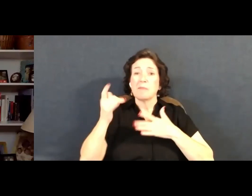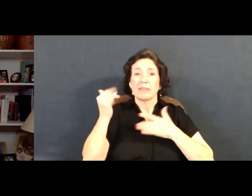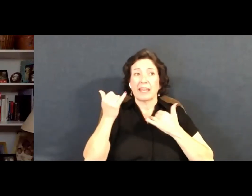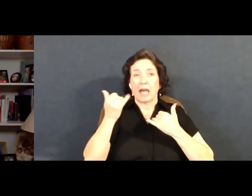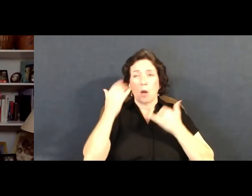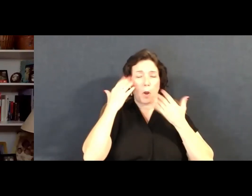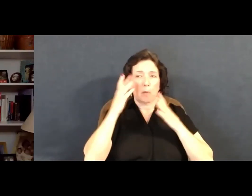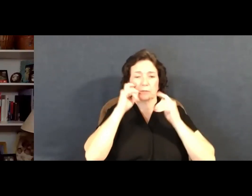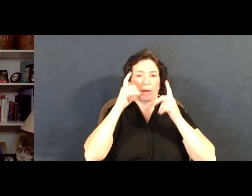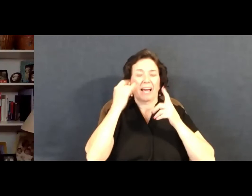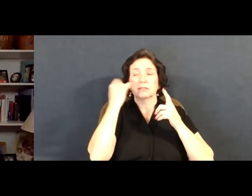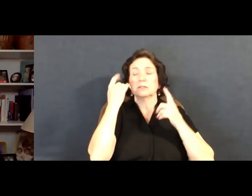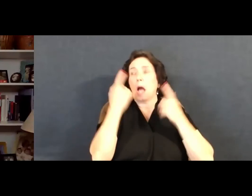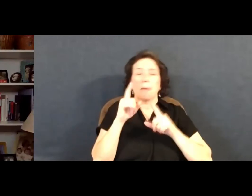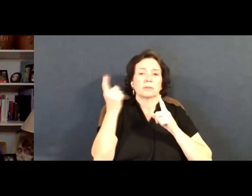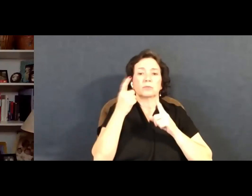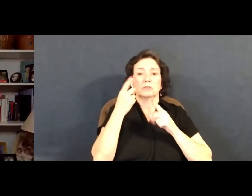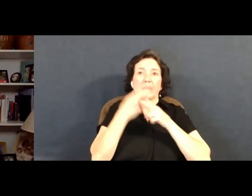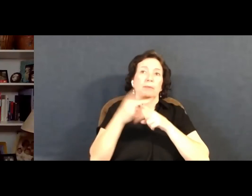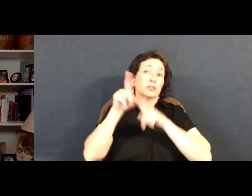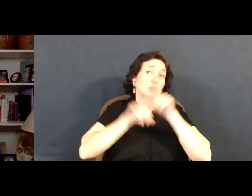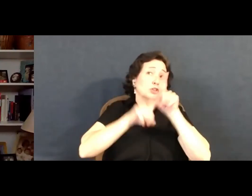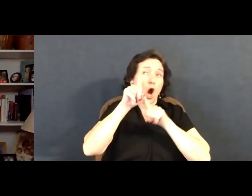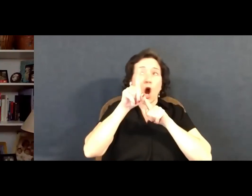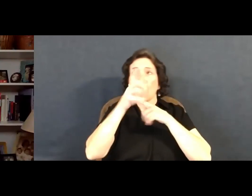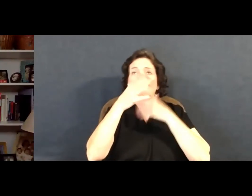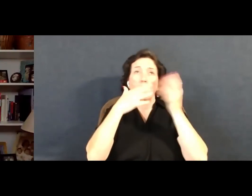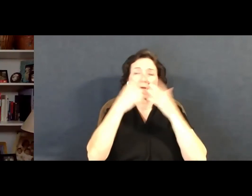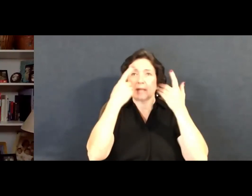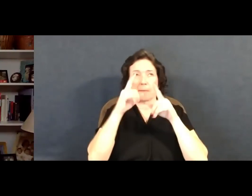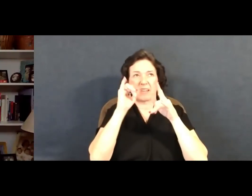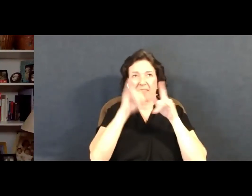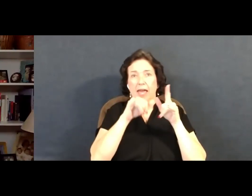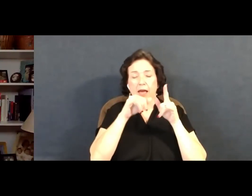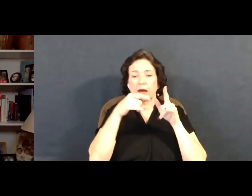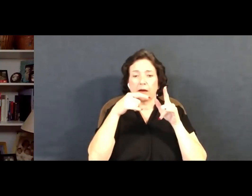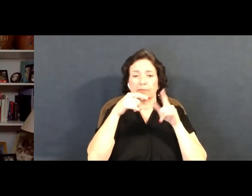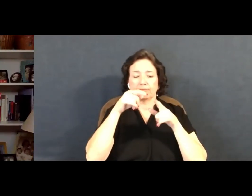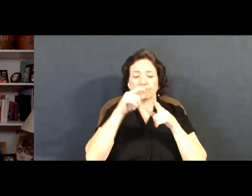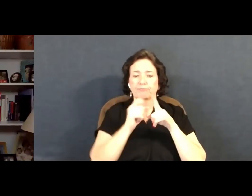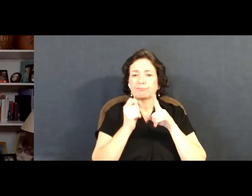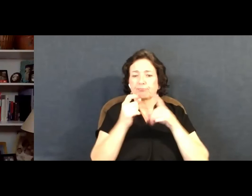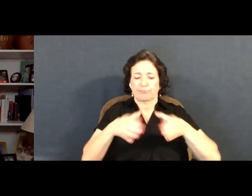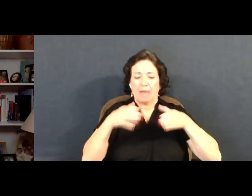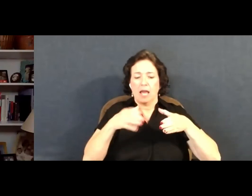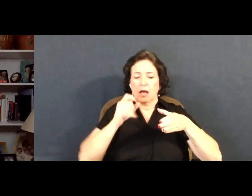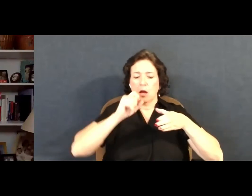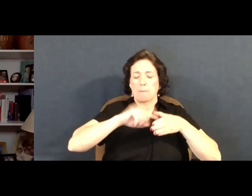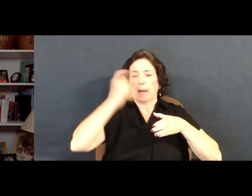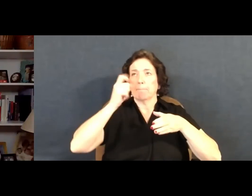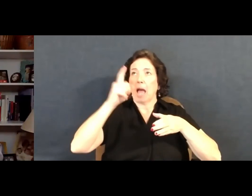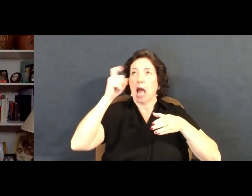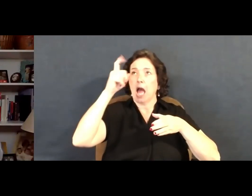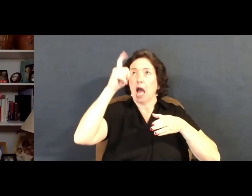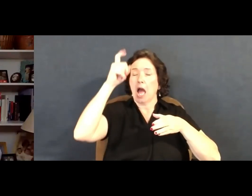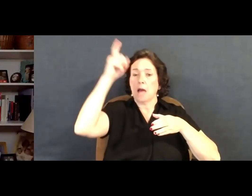going to be surprised if someday they name a star after whatever has happened to that pressure cooker regulator. But Ike didn't stop with that.